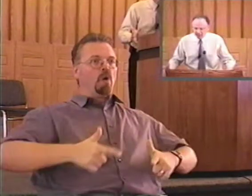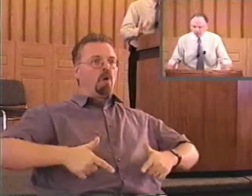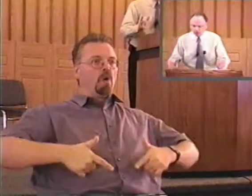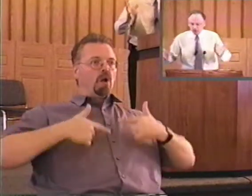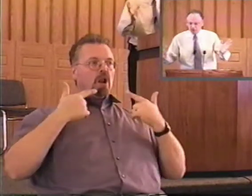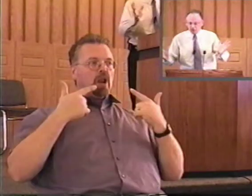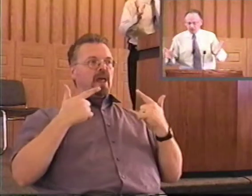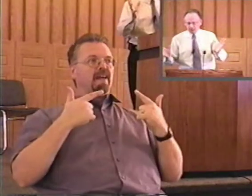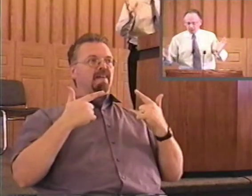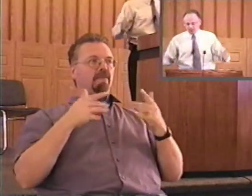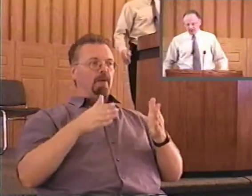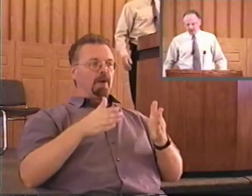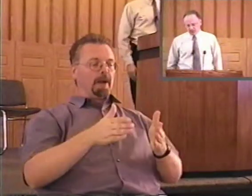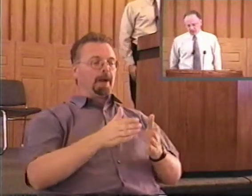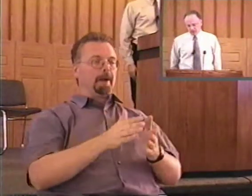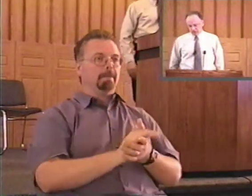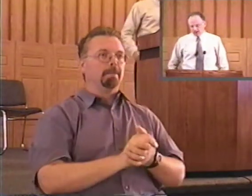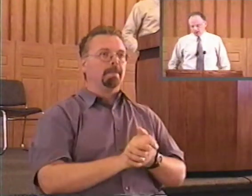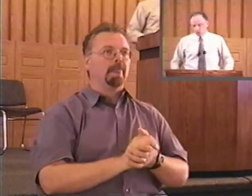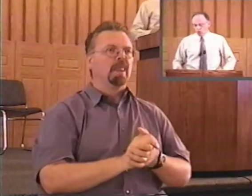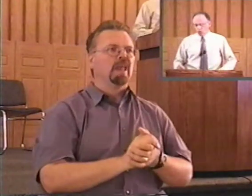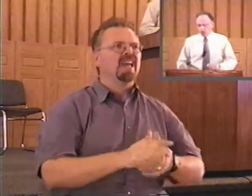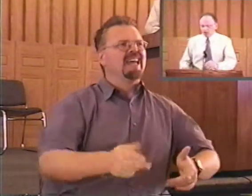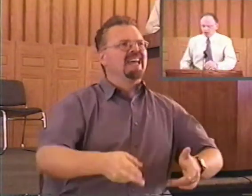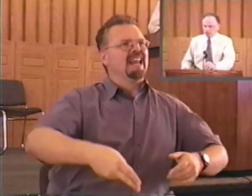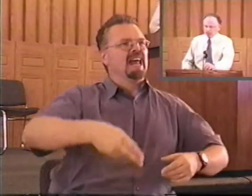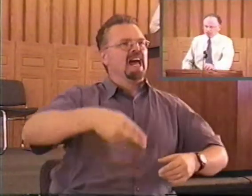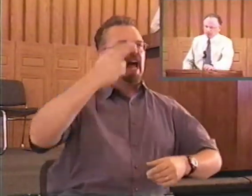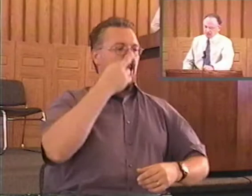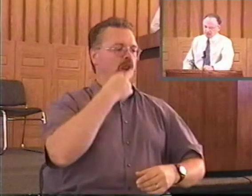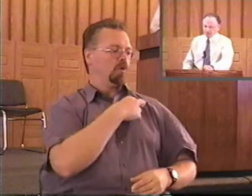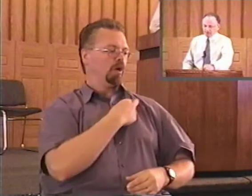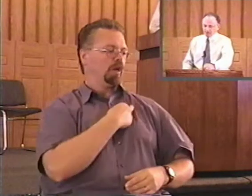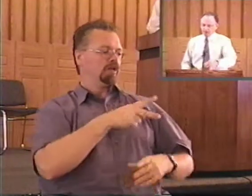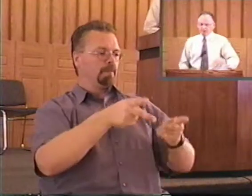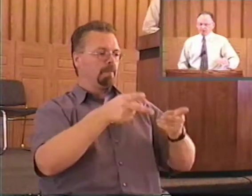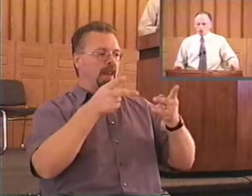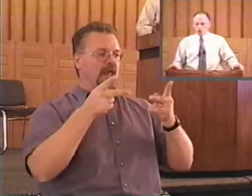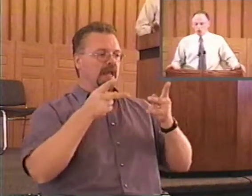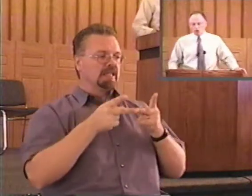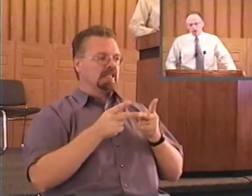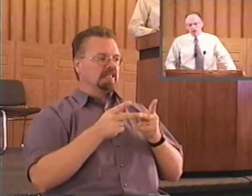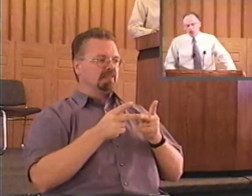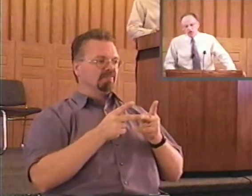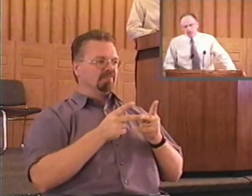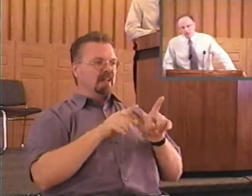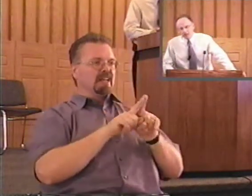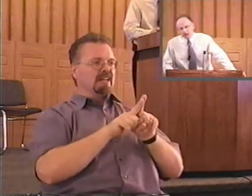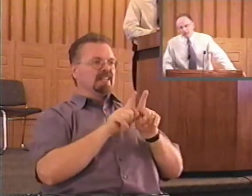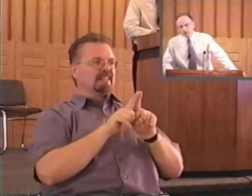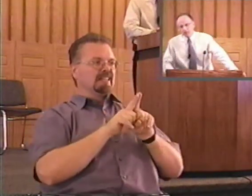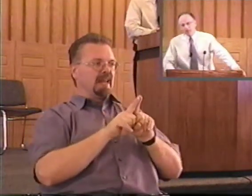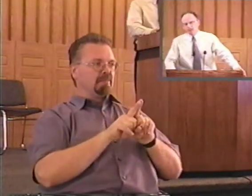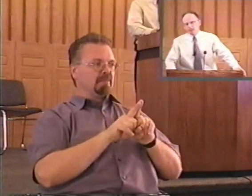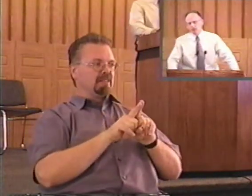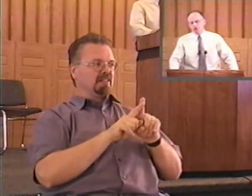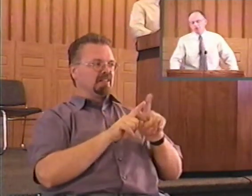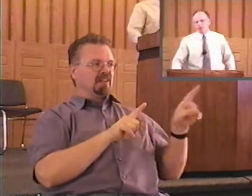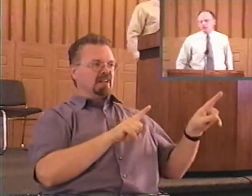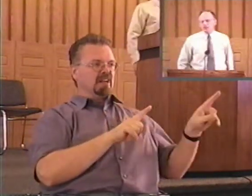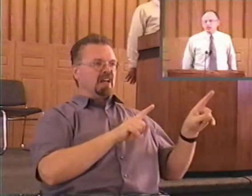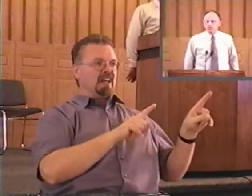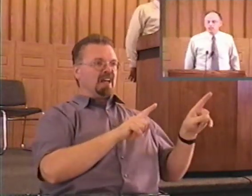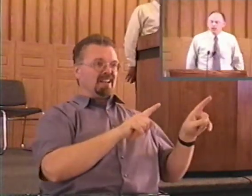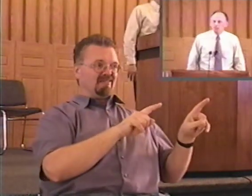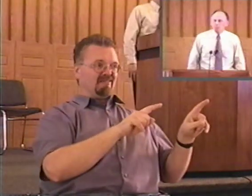in highly religious places like Wales in 1954, the Bible Belt of